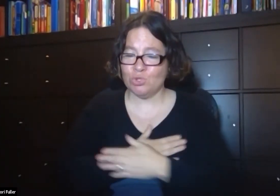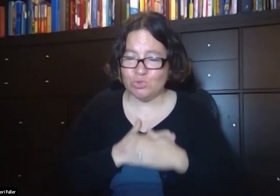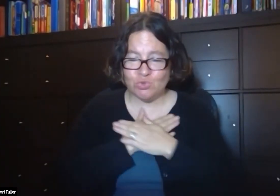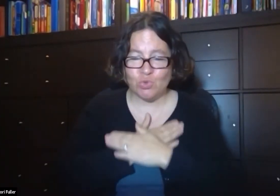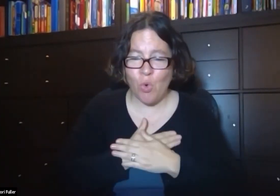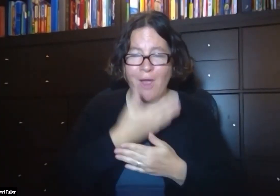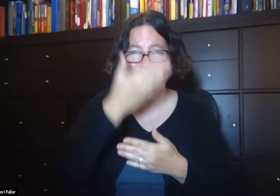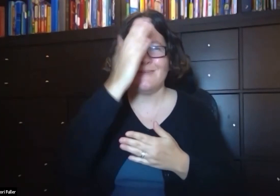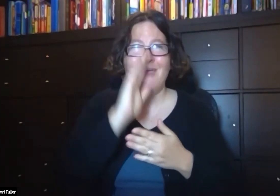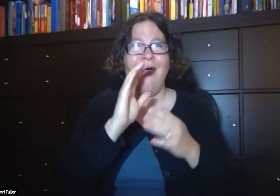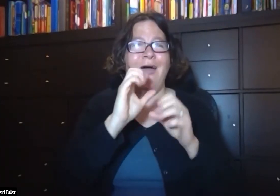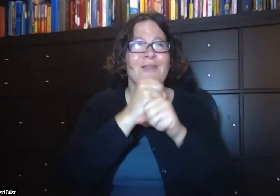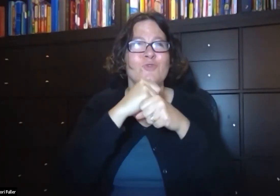year,